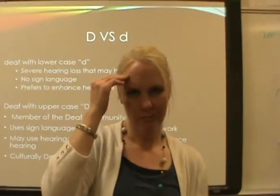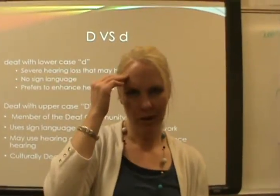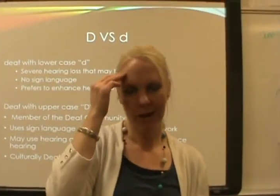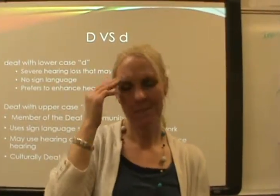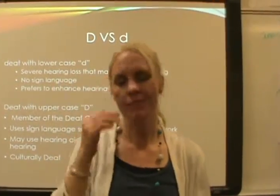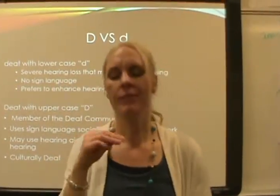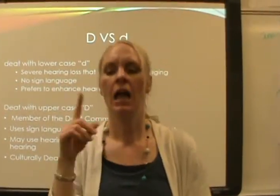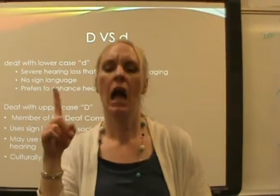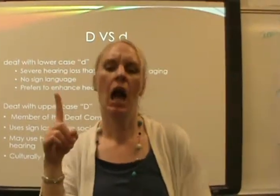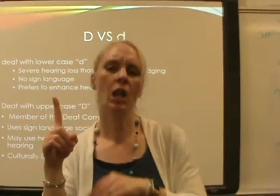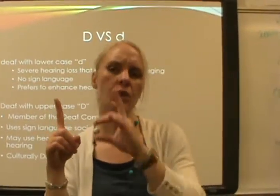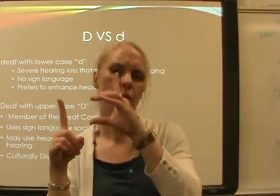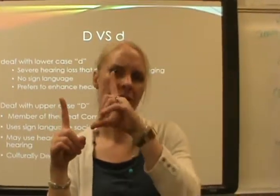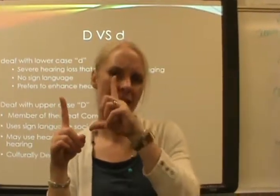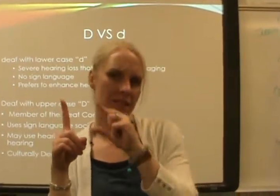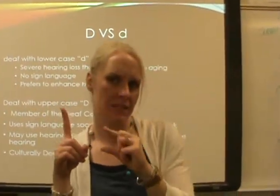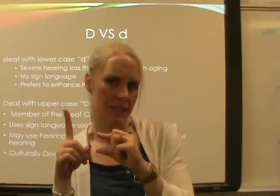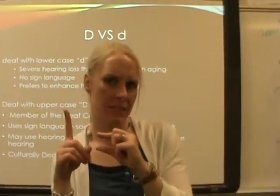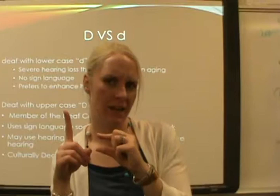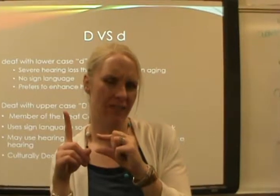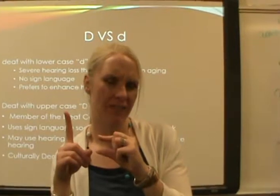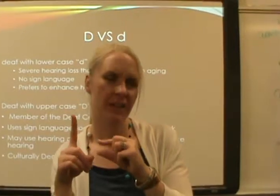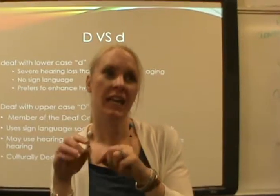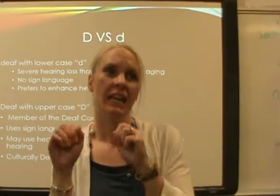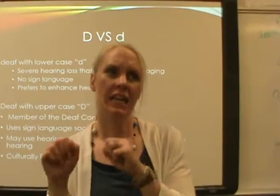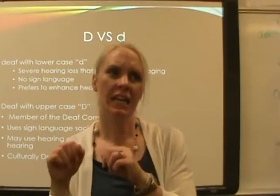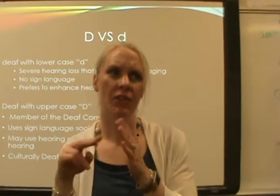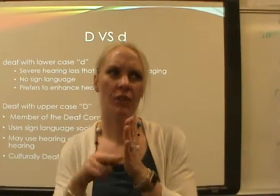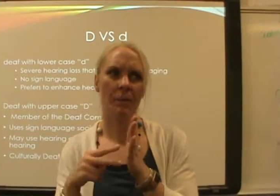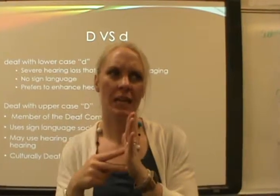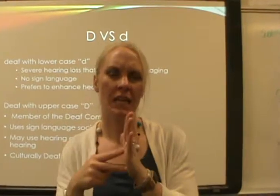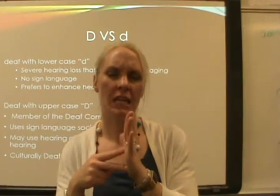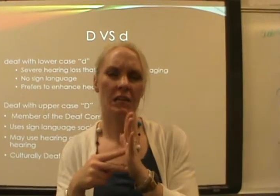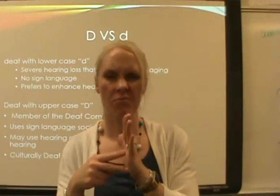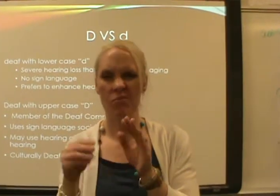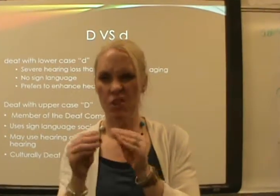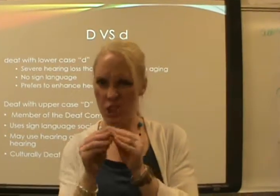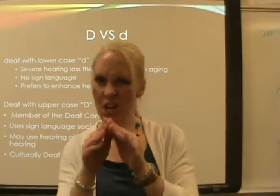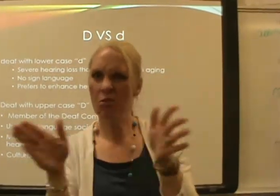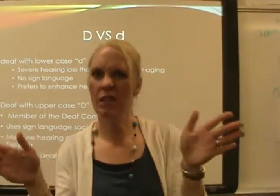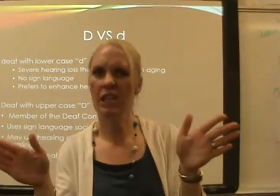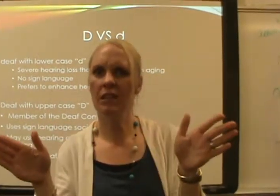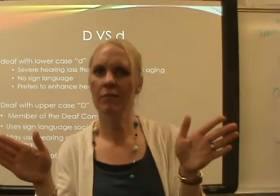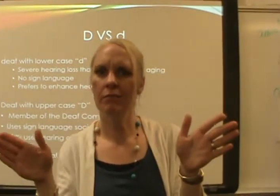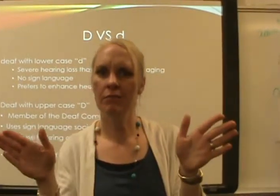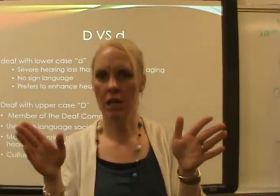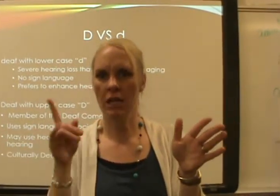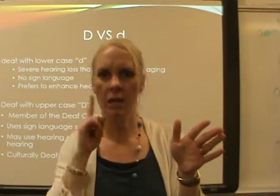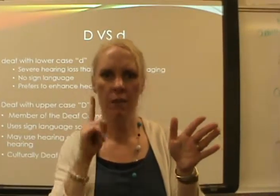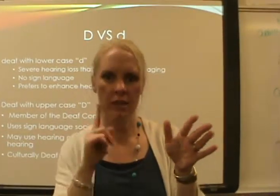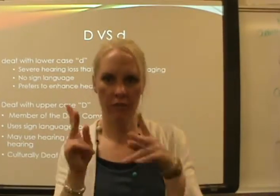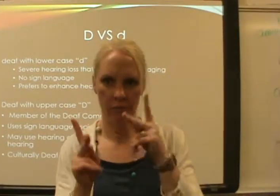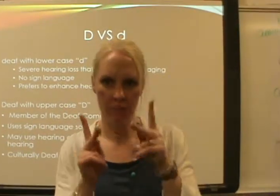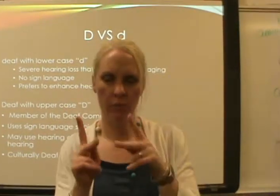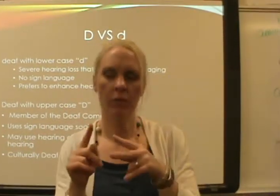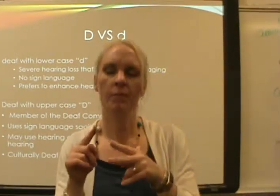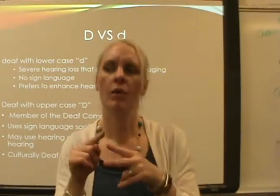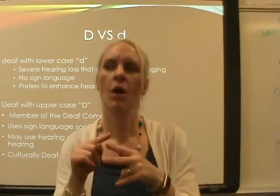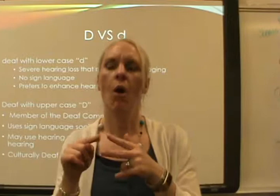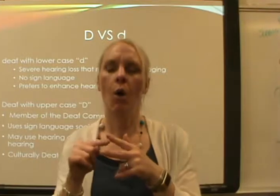right? A lowercase d deaf can either mean generally talking about deaf people,